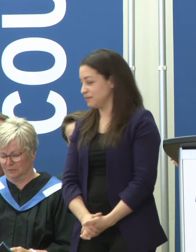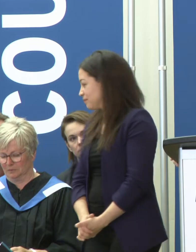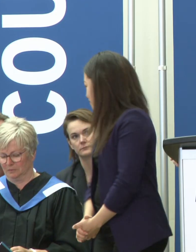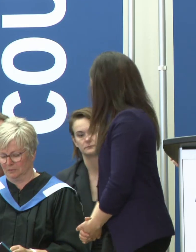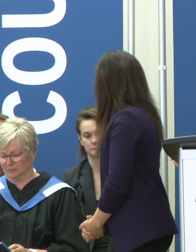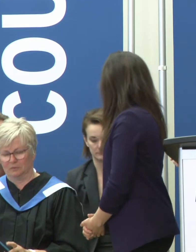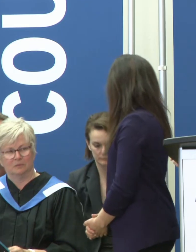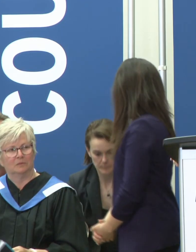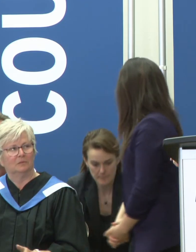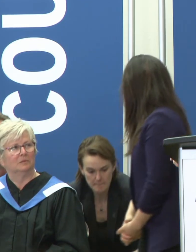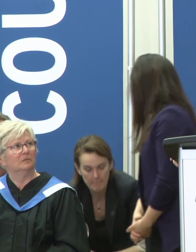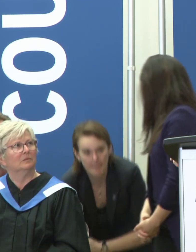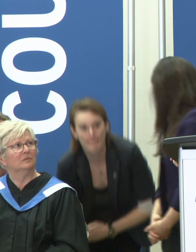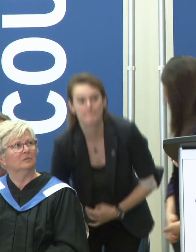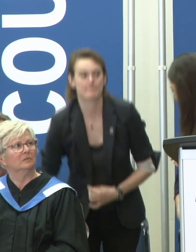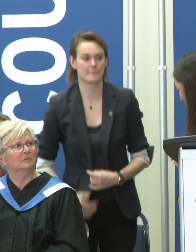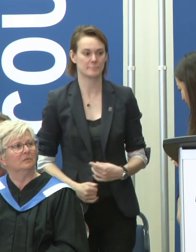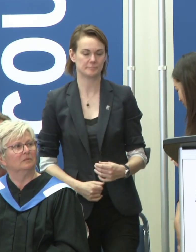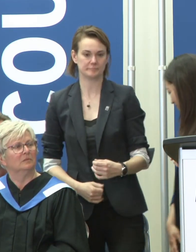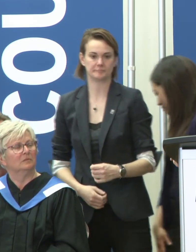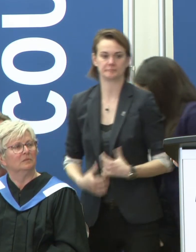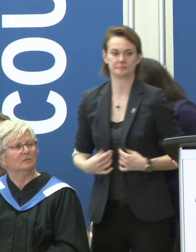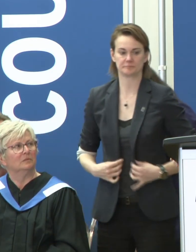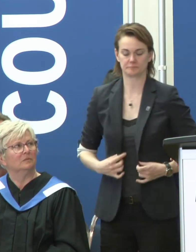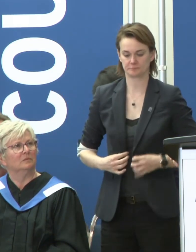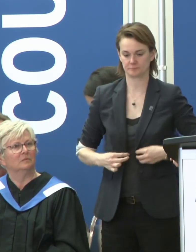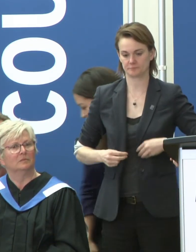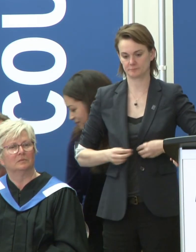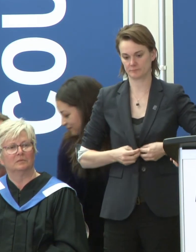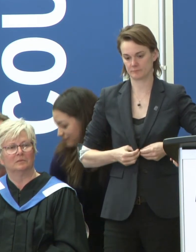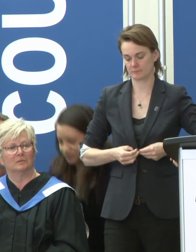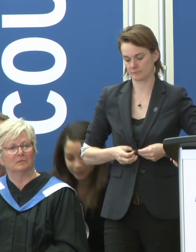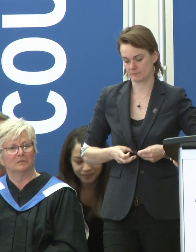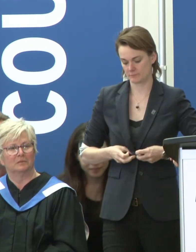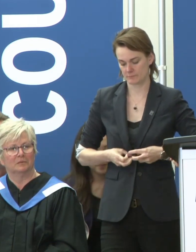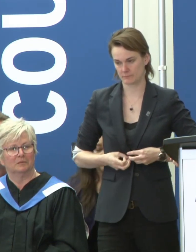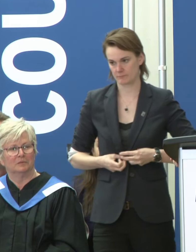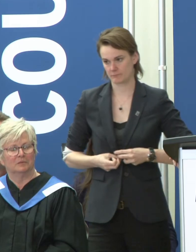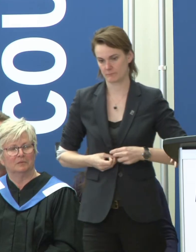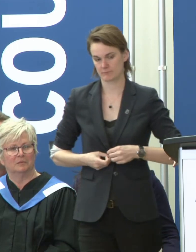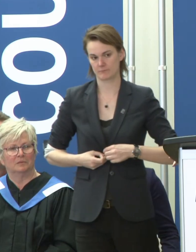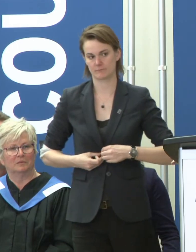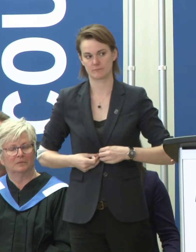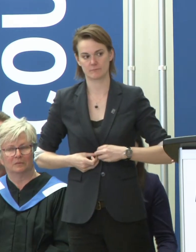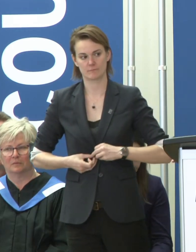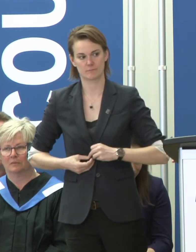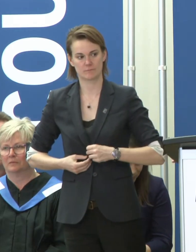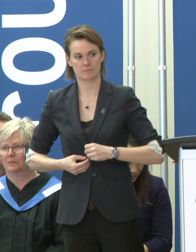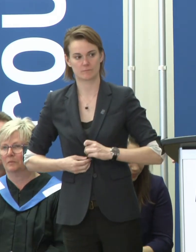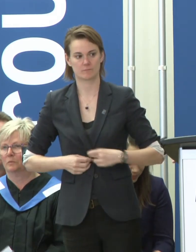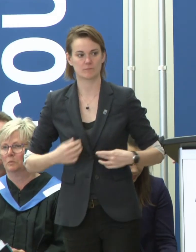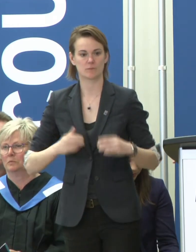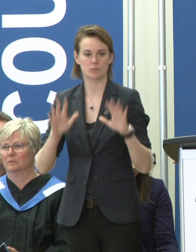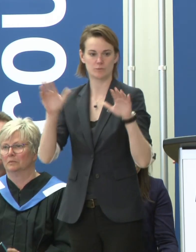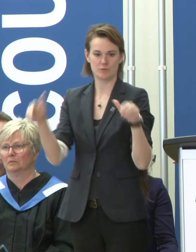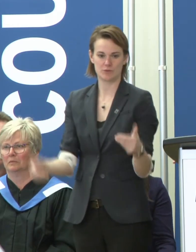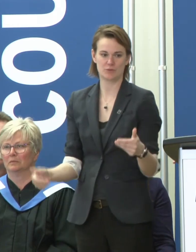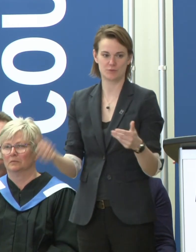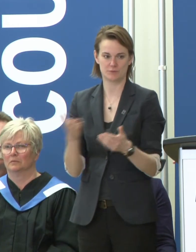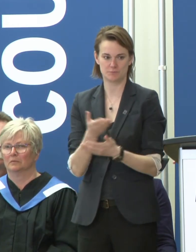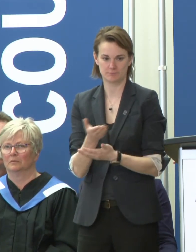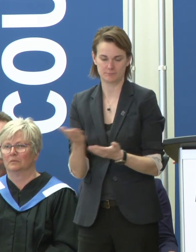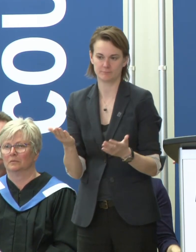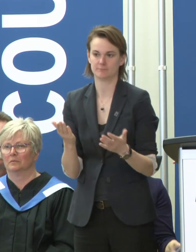I now have the distinct honor of introducing this year's valedictorian. Holly Harding was nominated this year